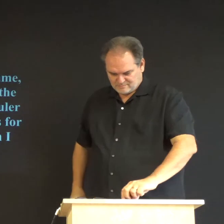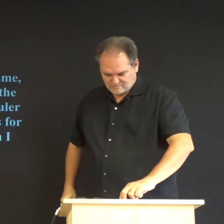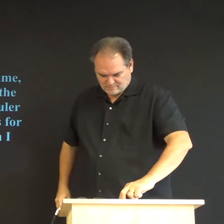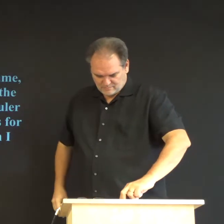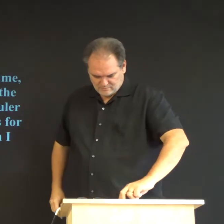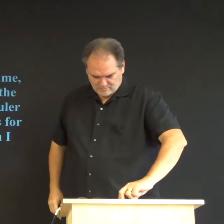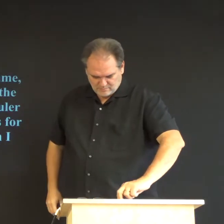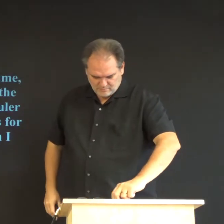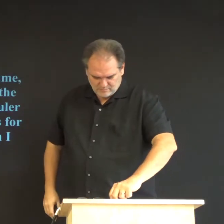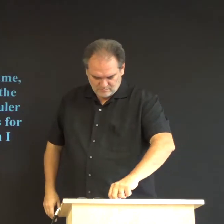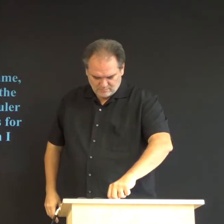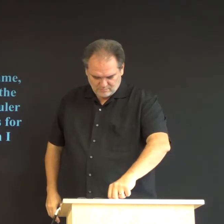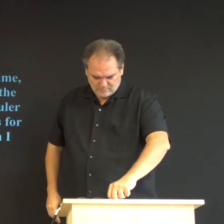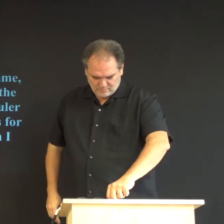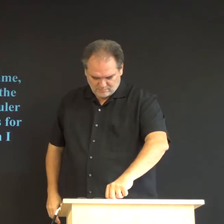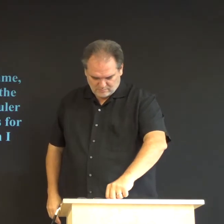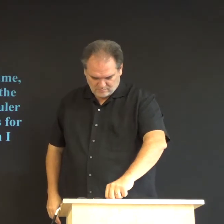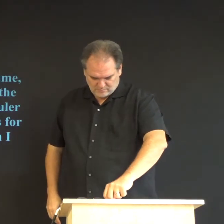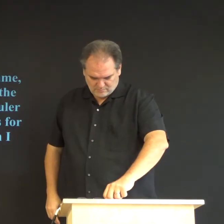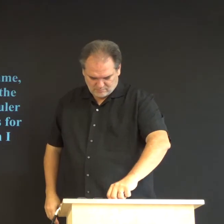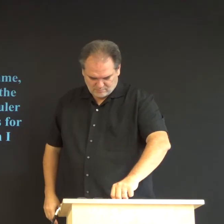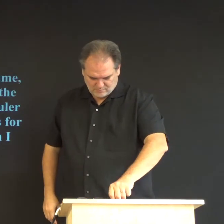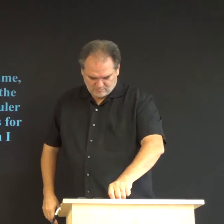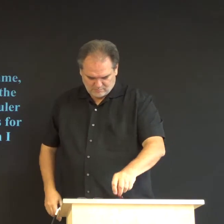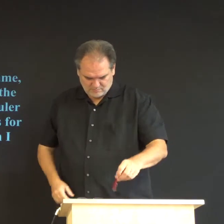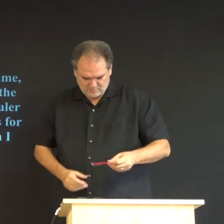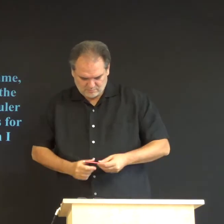I lift you up from the earth, I will draw all people to myself.